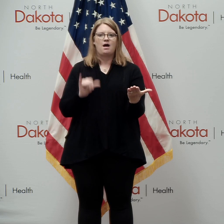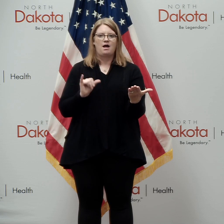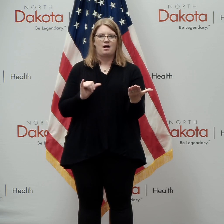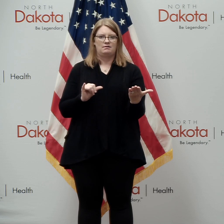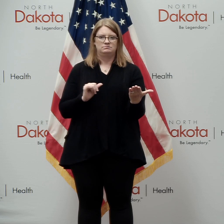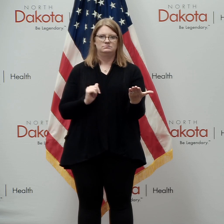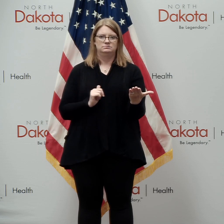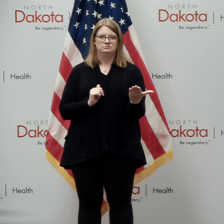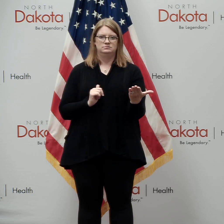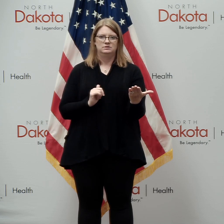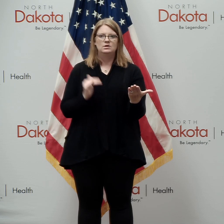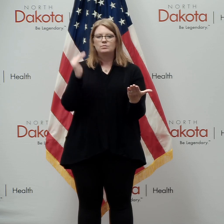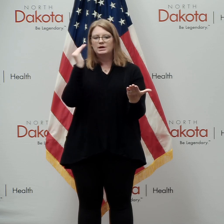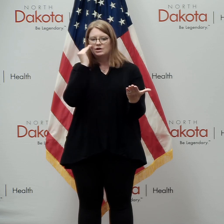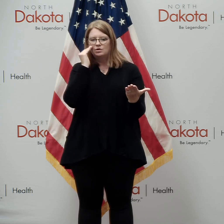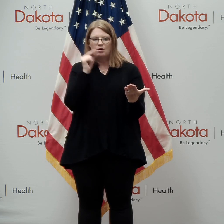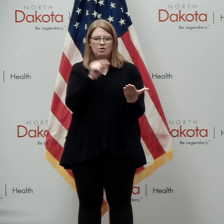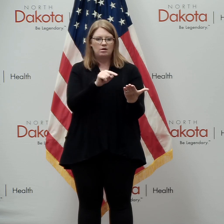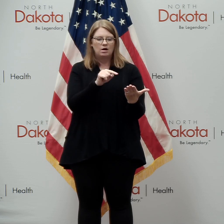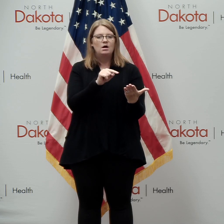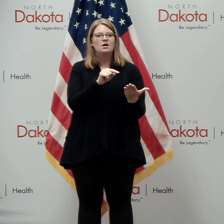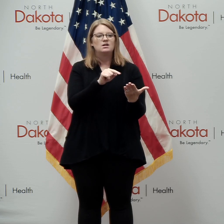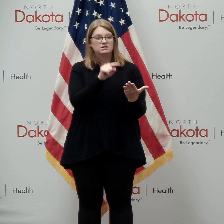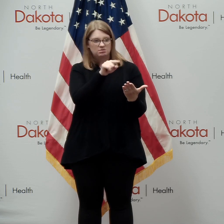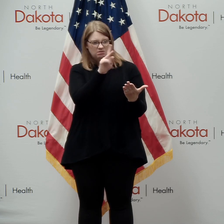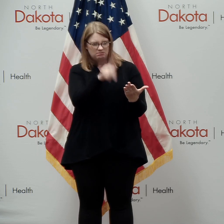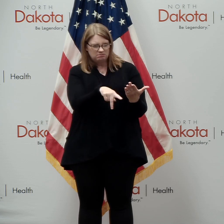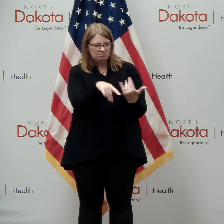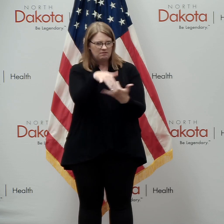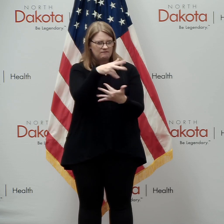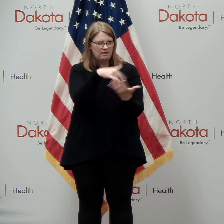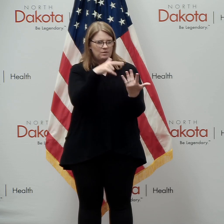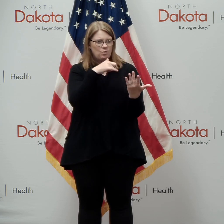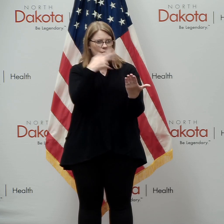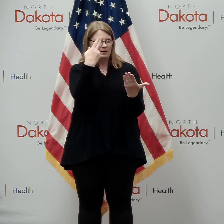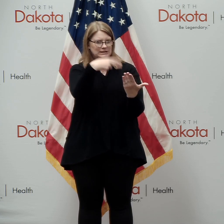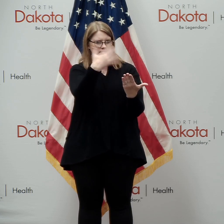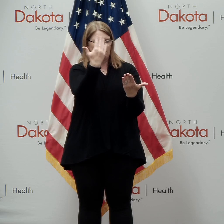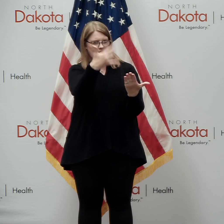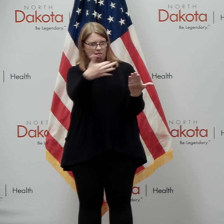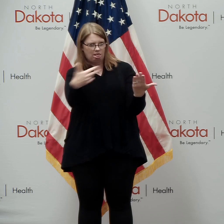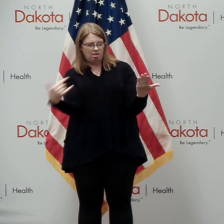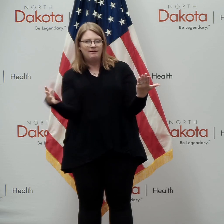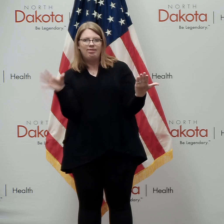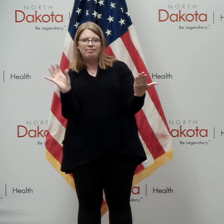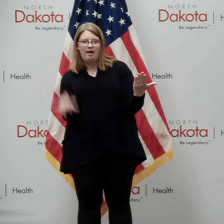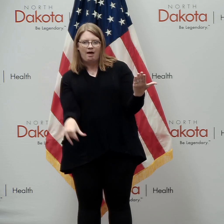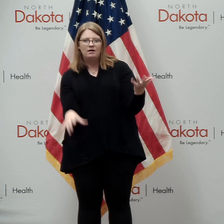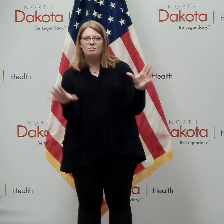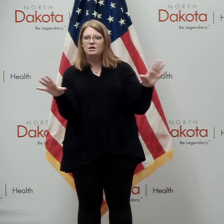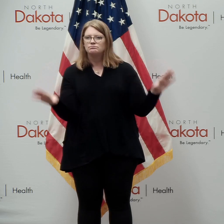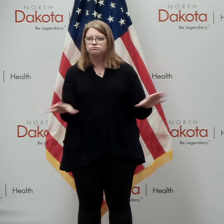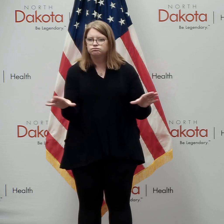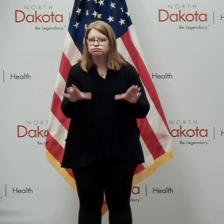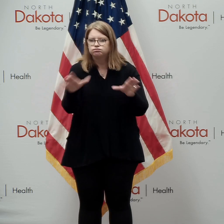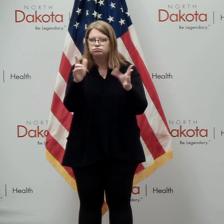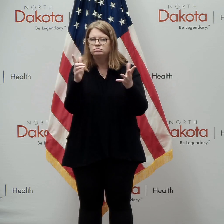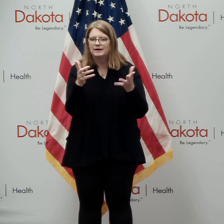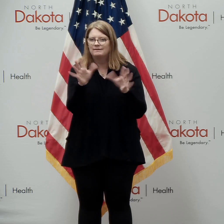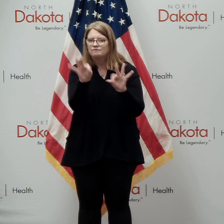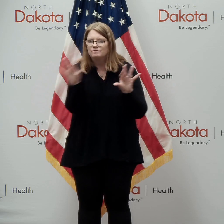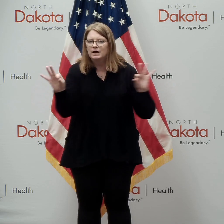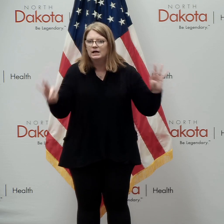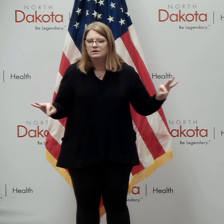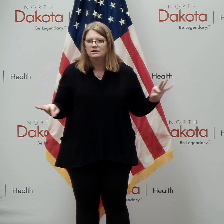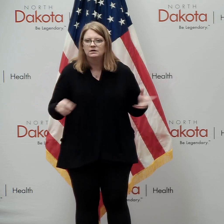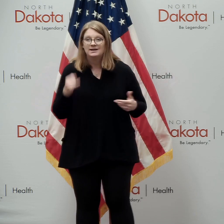isolate. We can find out who was close to them, have them quarantine. We can take action. The idea that you don't